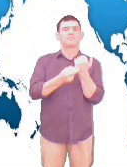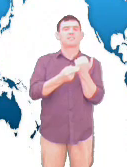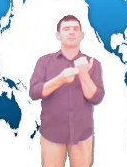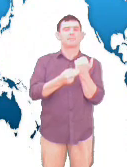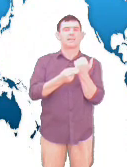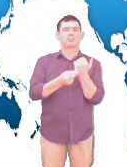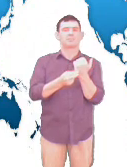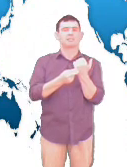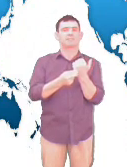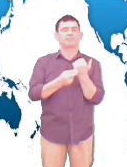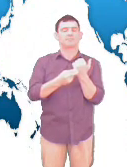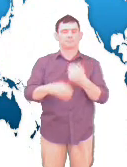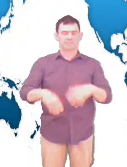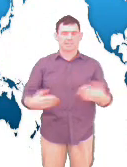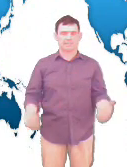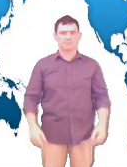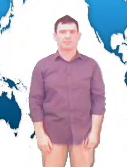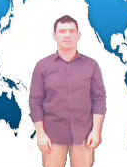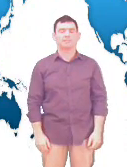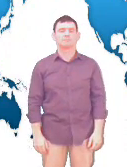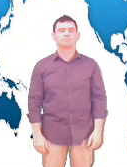of sabotaging belief. Take a deep breath in